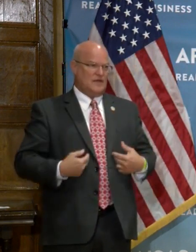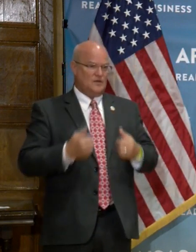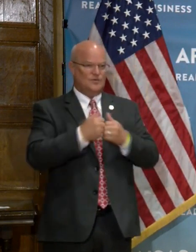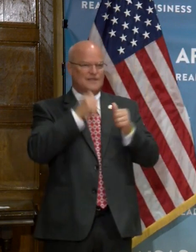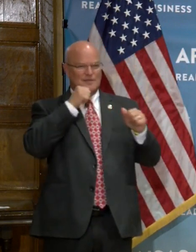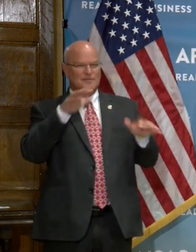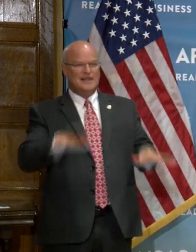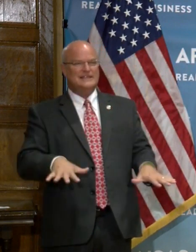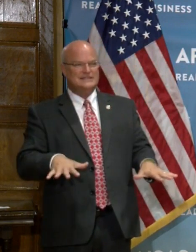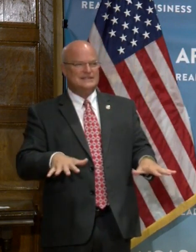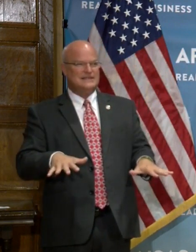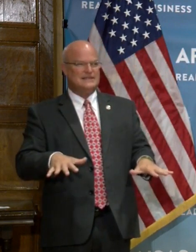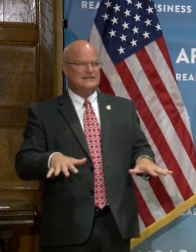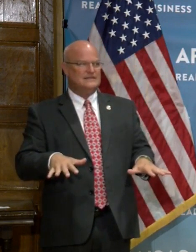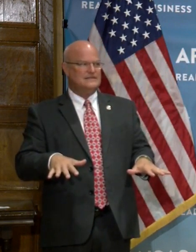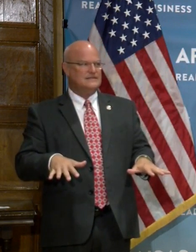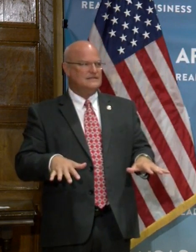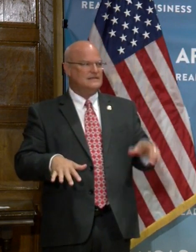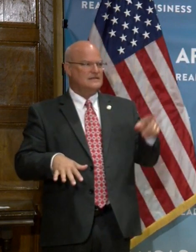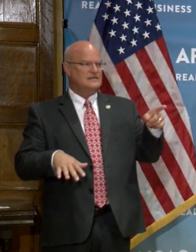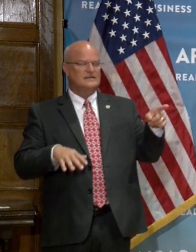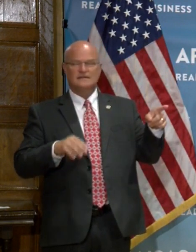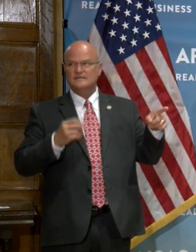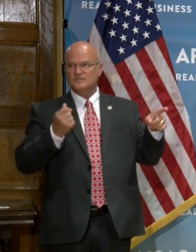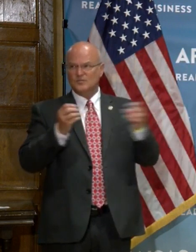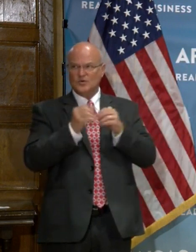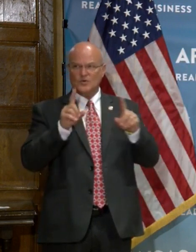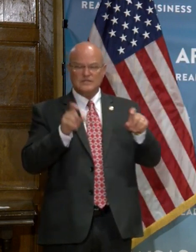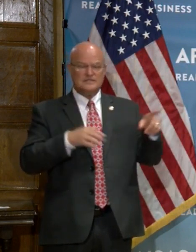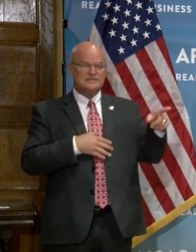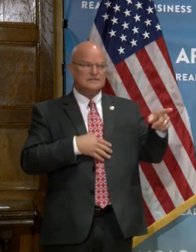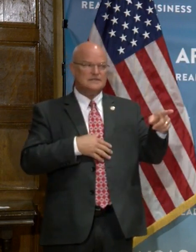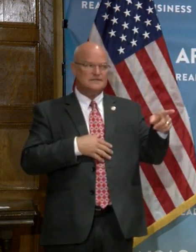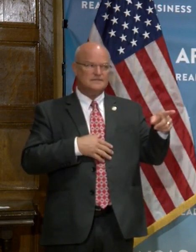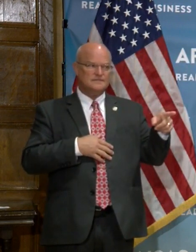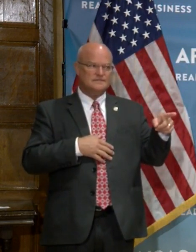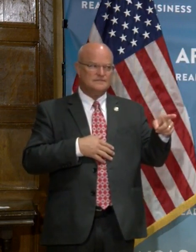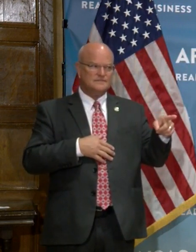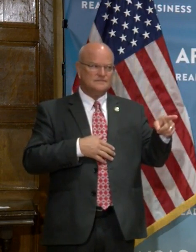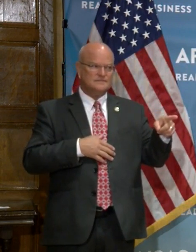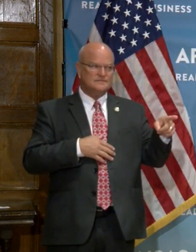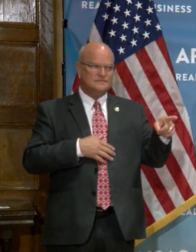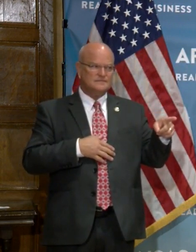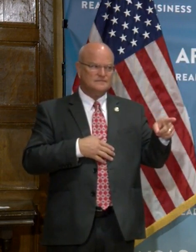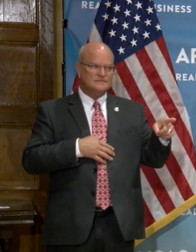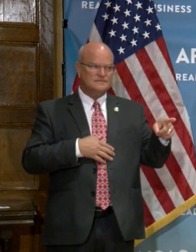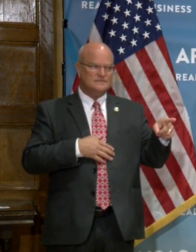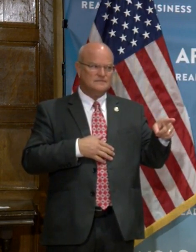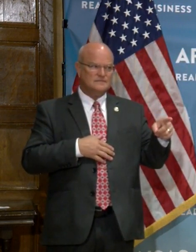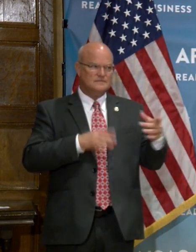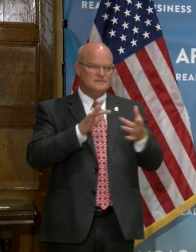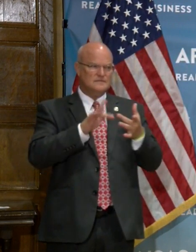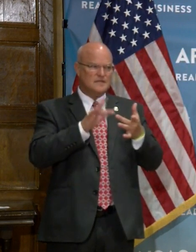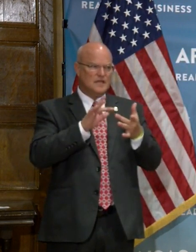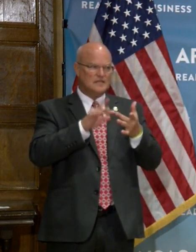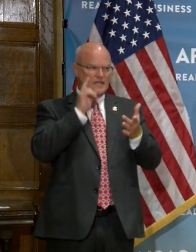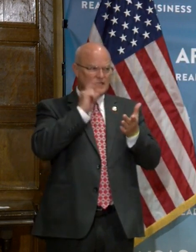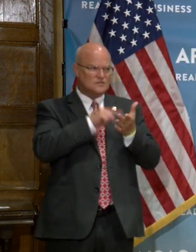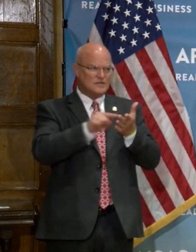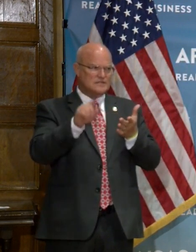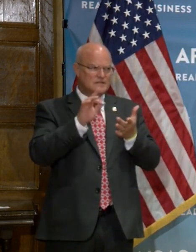blessing. Maybe a couple more questions. The status on the contact tracing